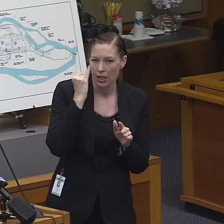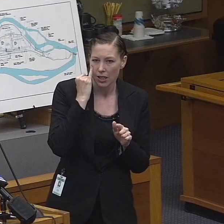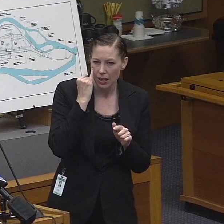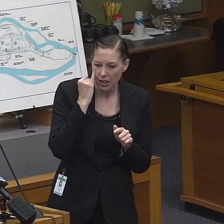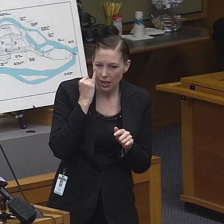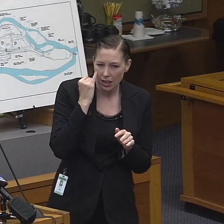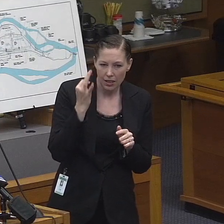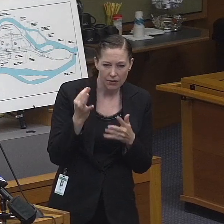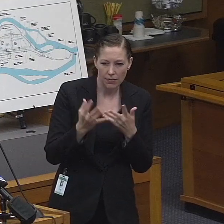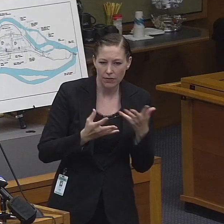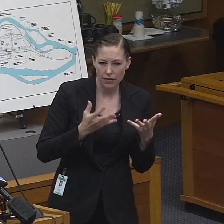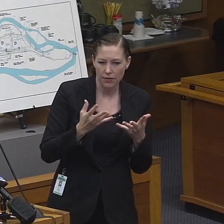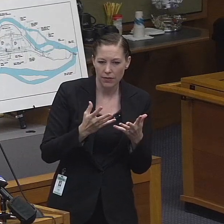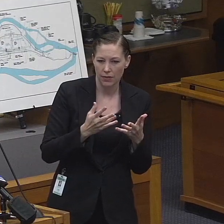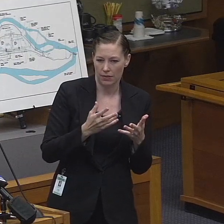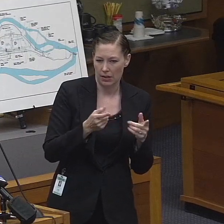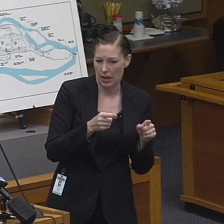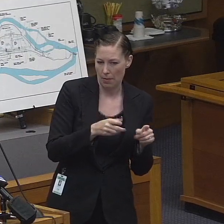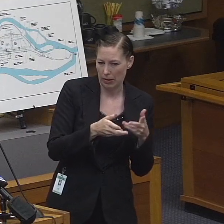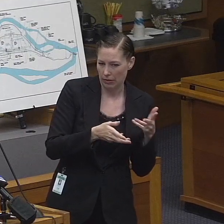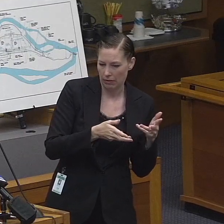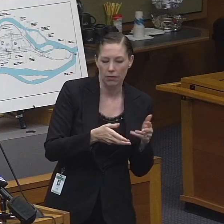did so. What were those?